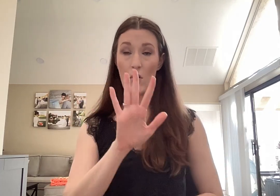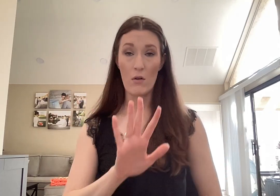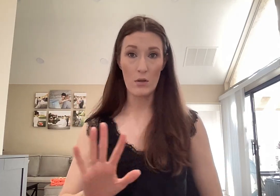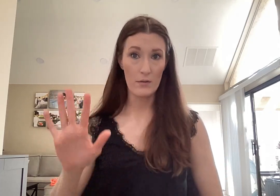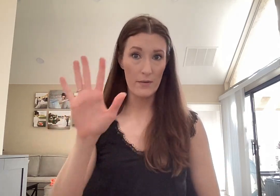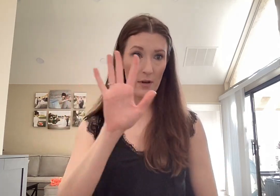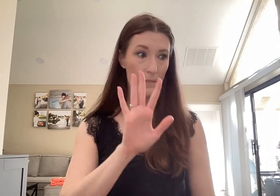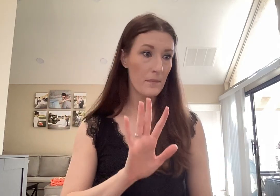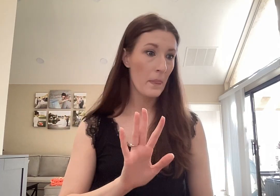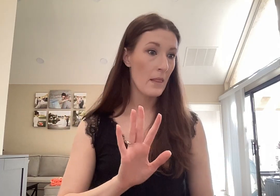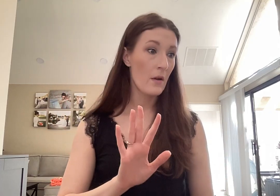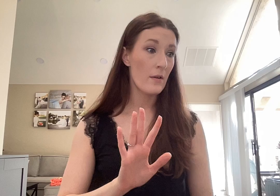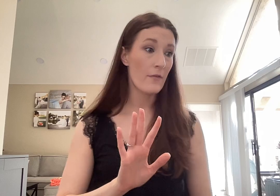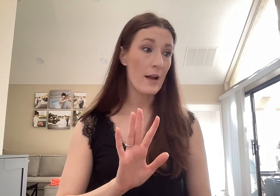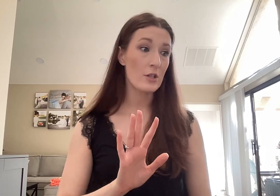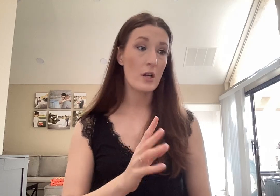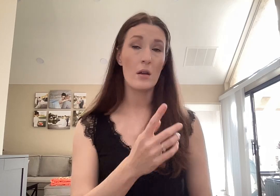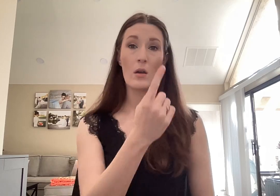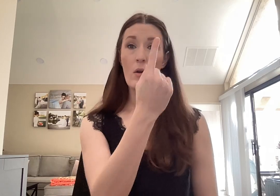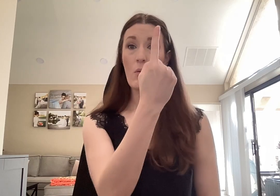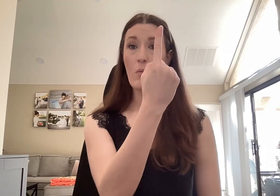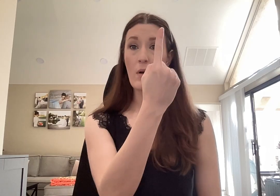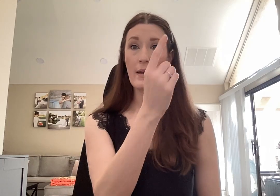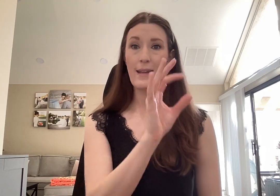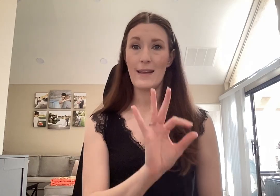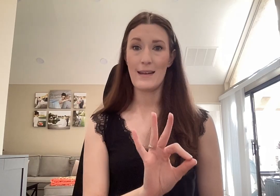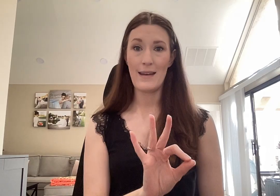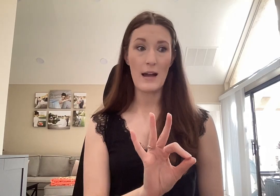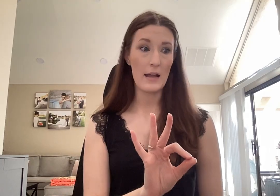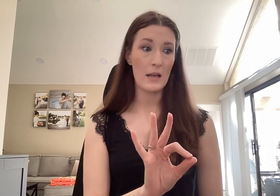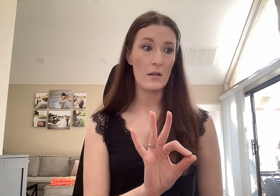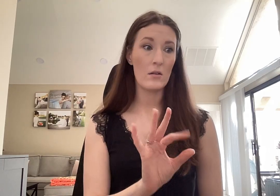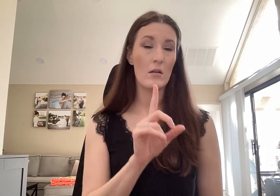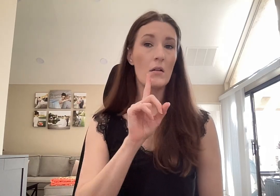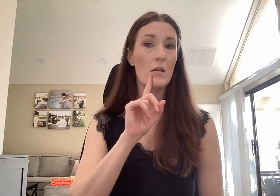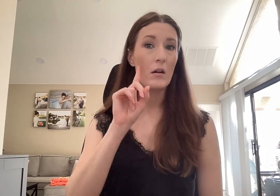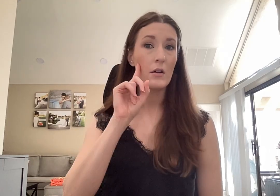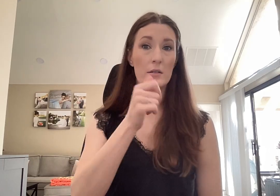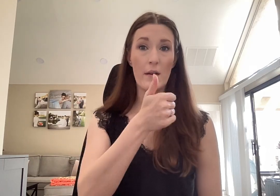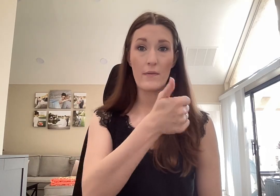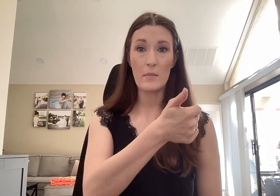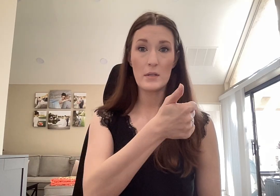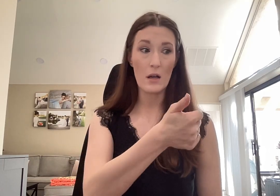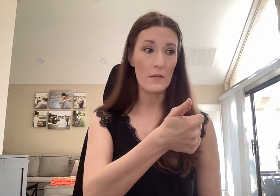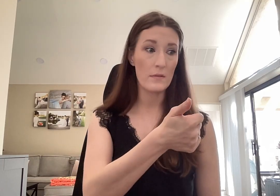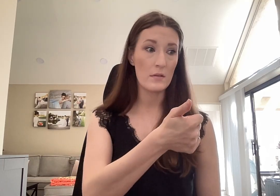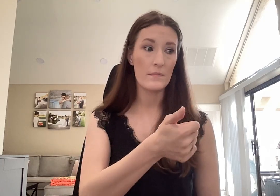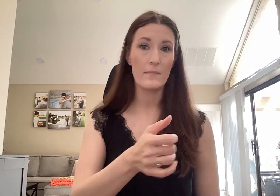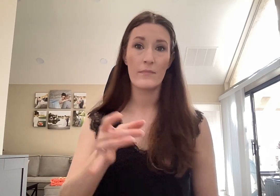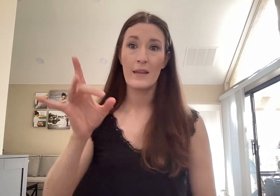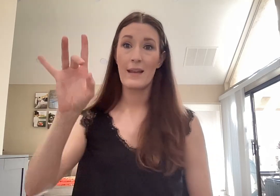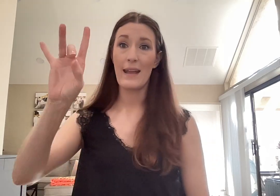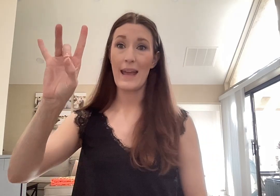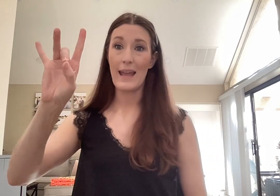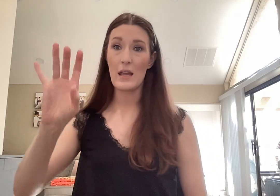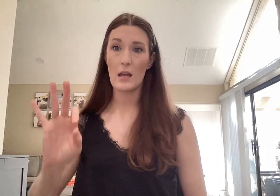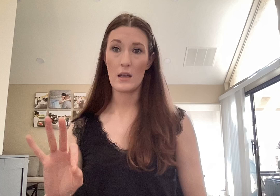all over. Fraction, 1 in 9 are deaf themselves. 8 and